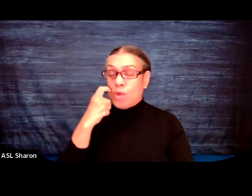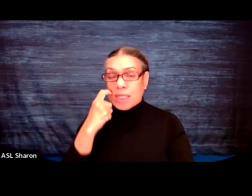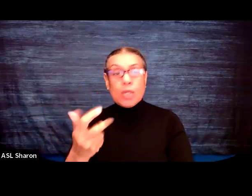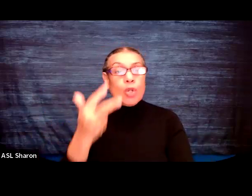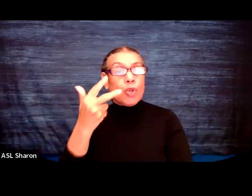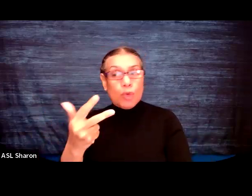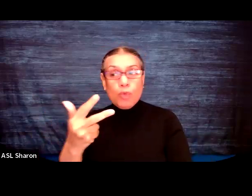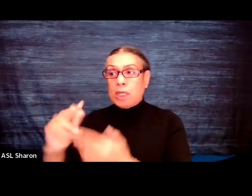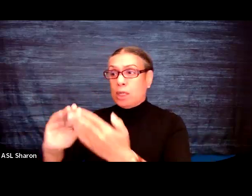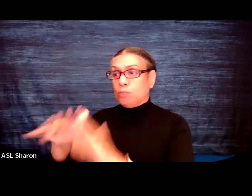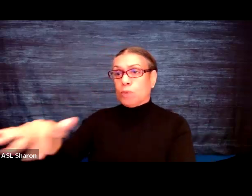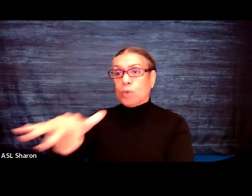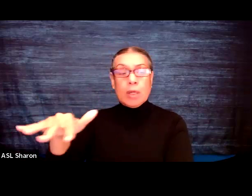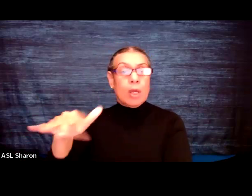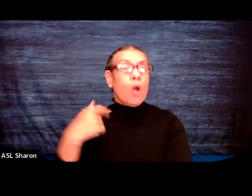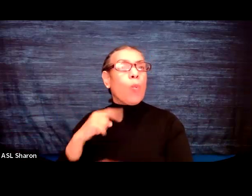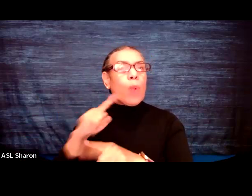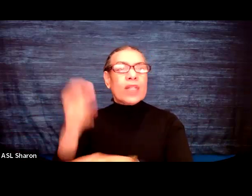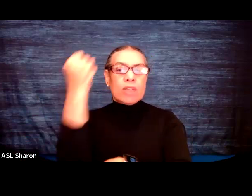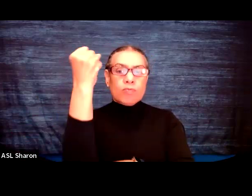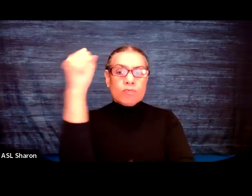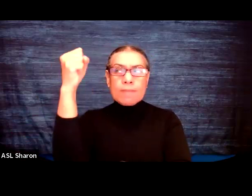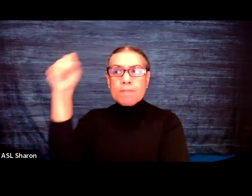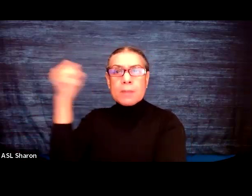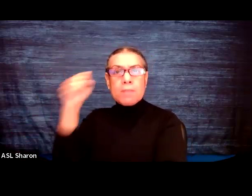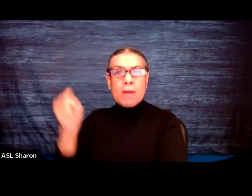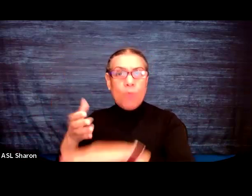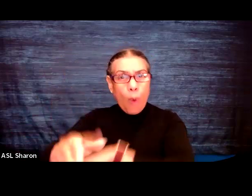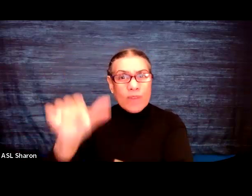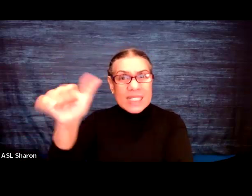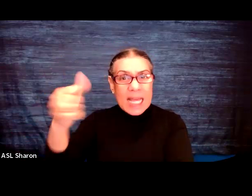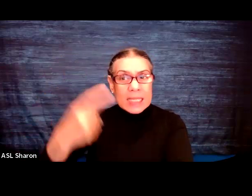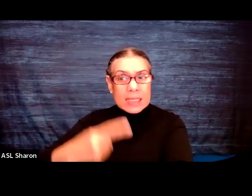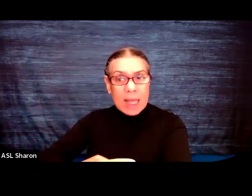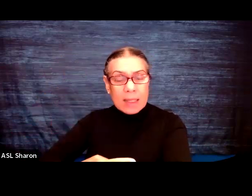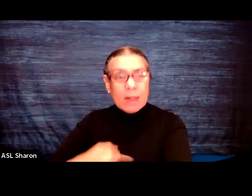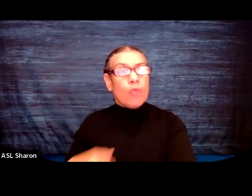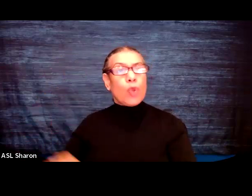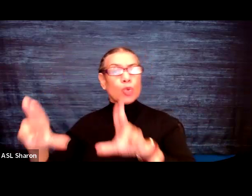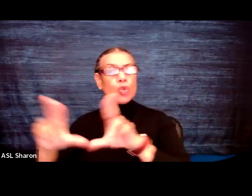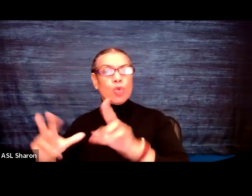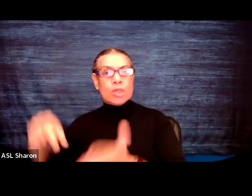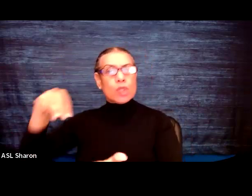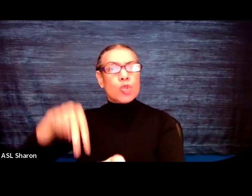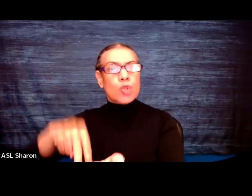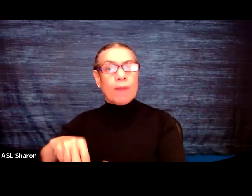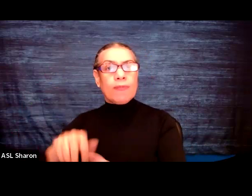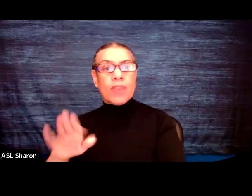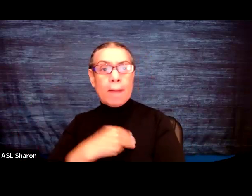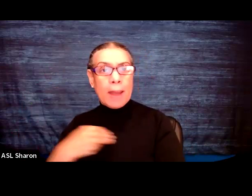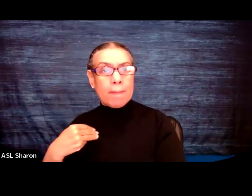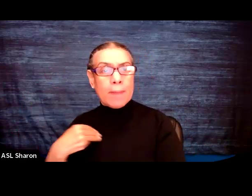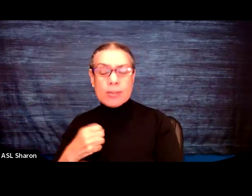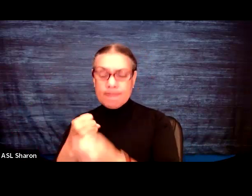suburban communities to our north went out on strike for over 10 days. These unions stood up for their members and advocated